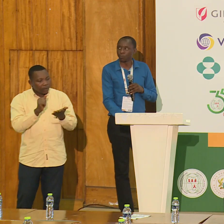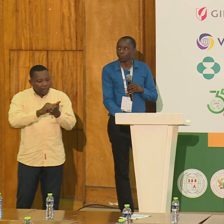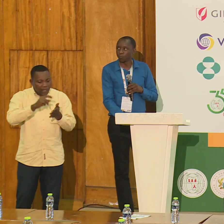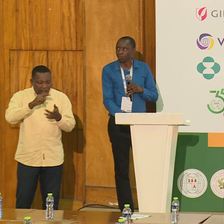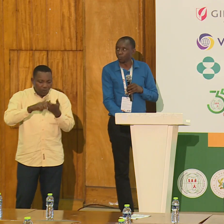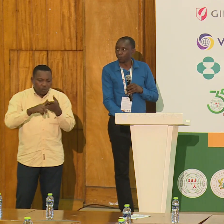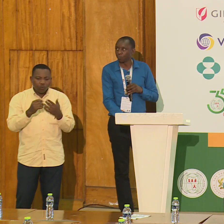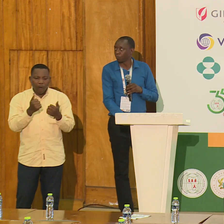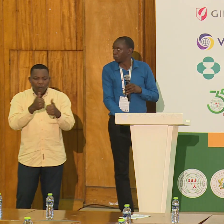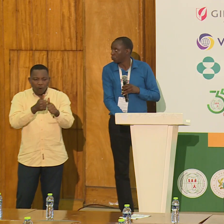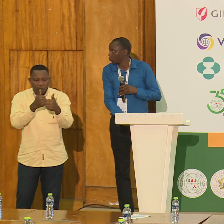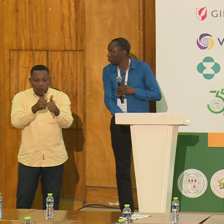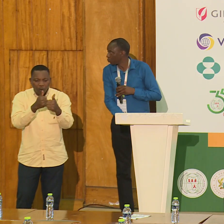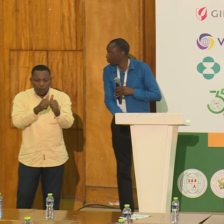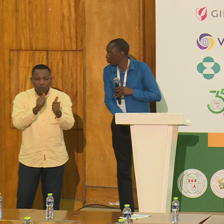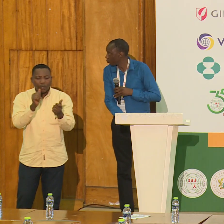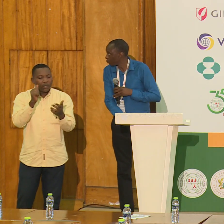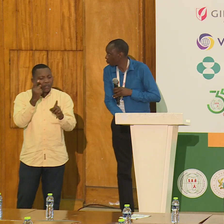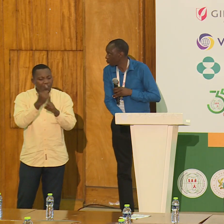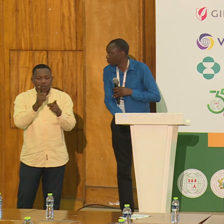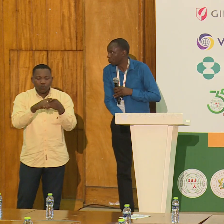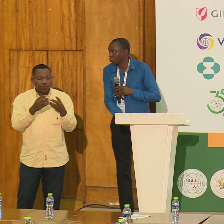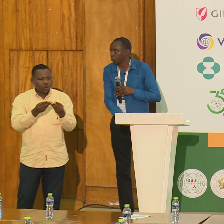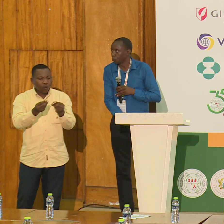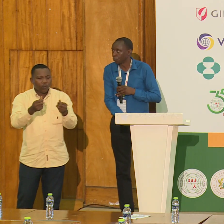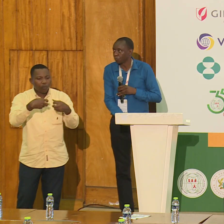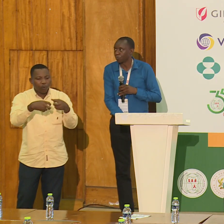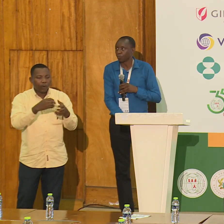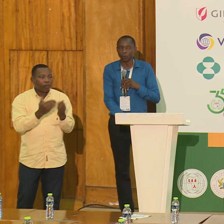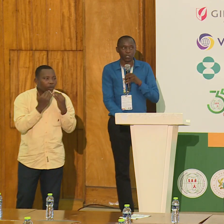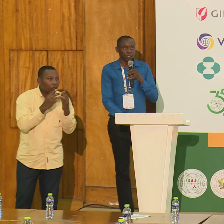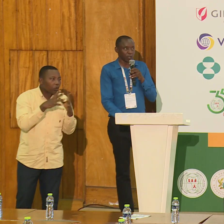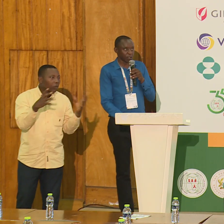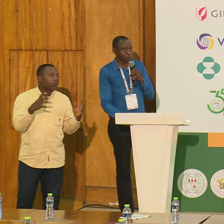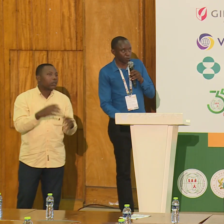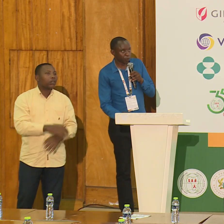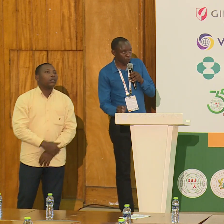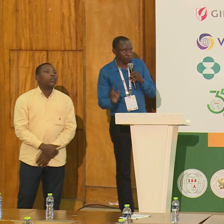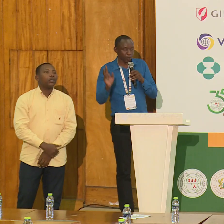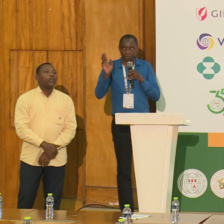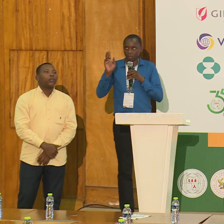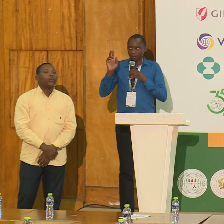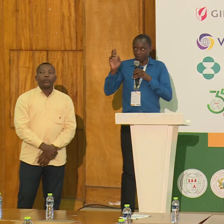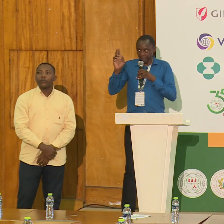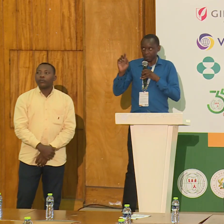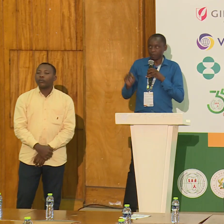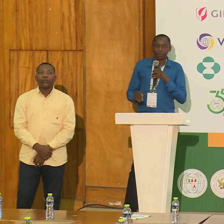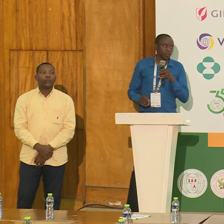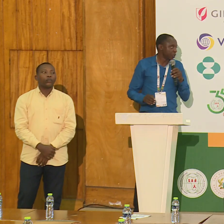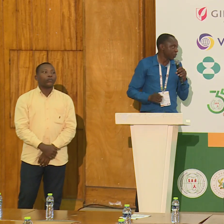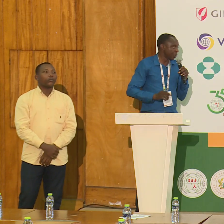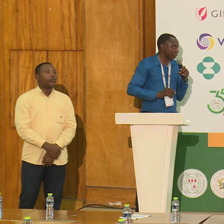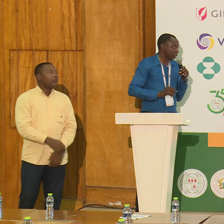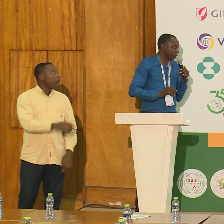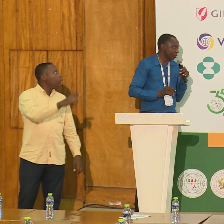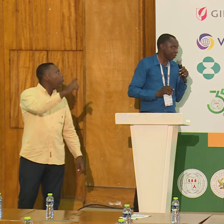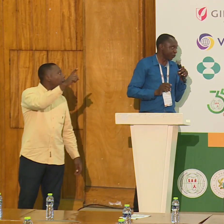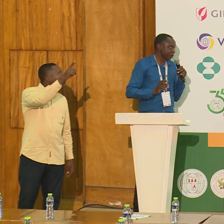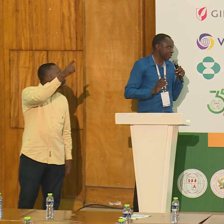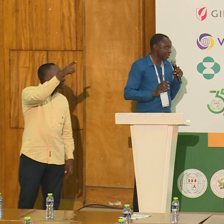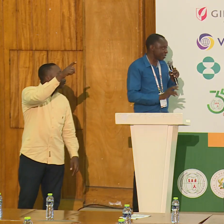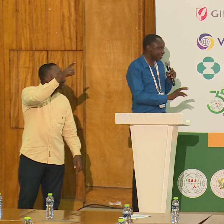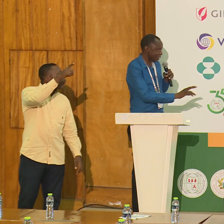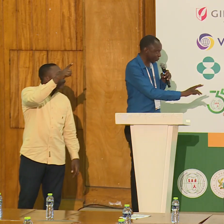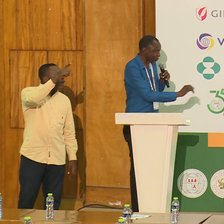perhaps just to fill in that particular knowledge gap that you have identified? Thank you so much. Thank you. Those were three